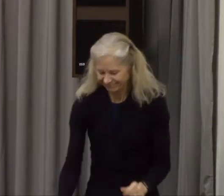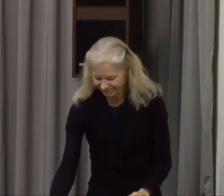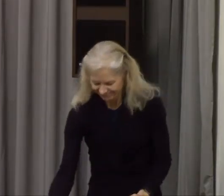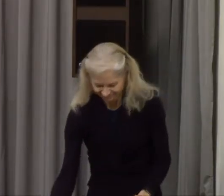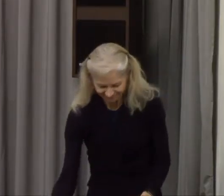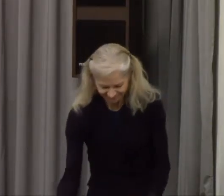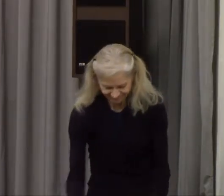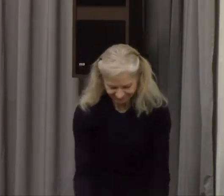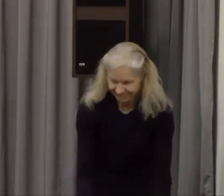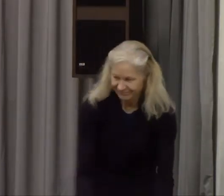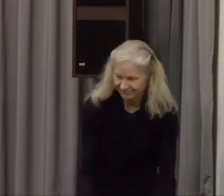message this morning,